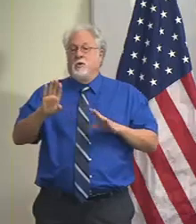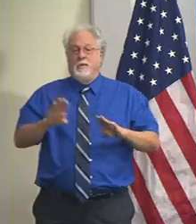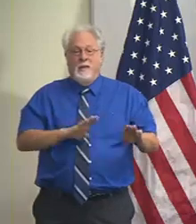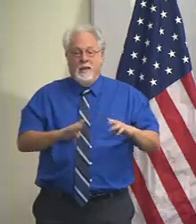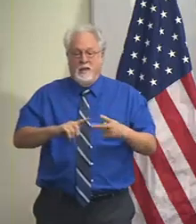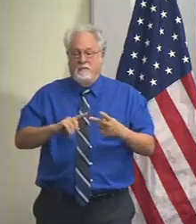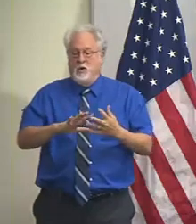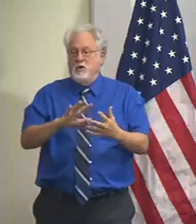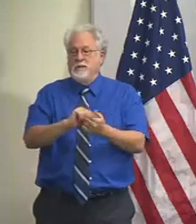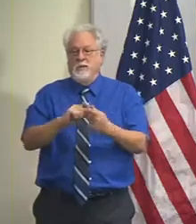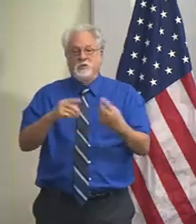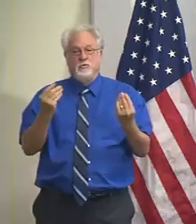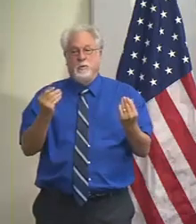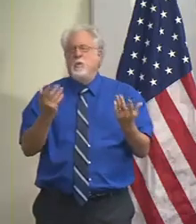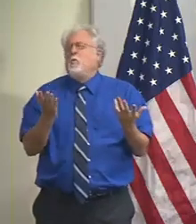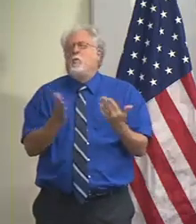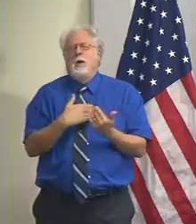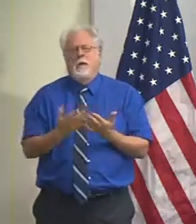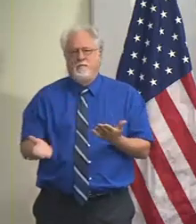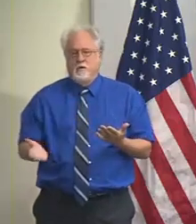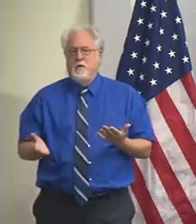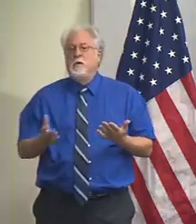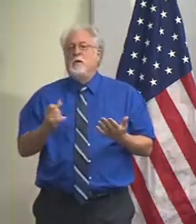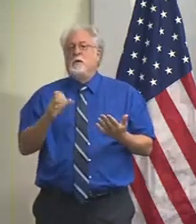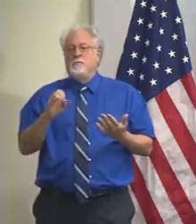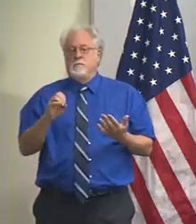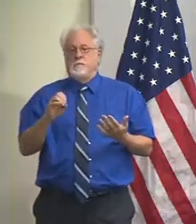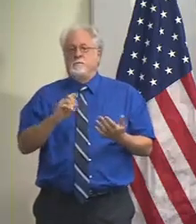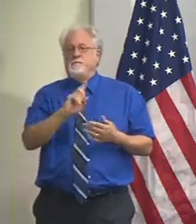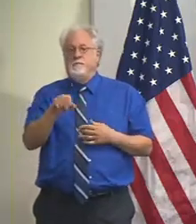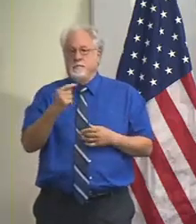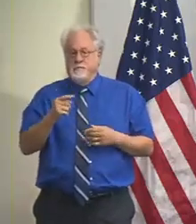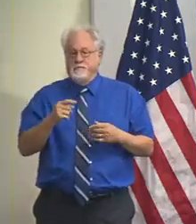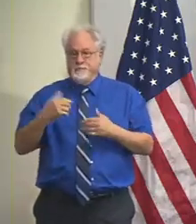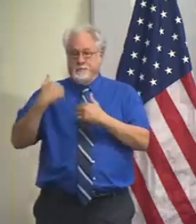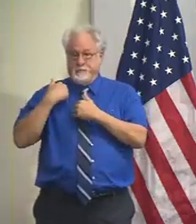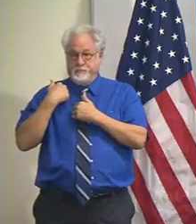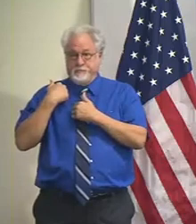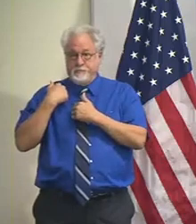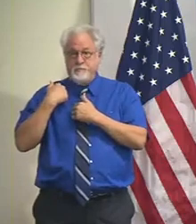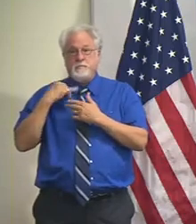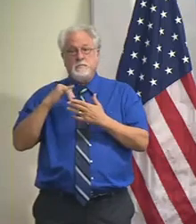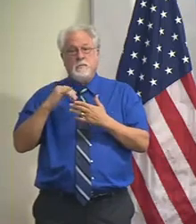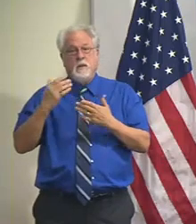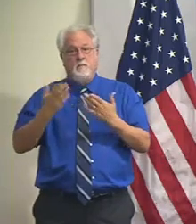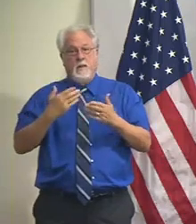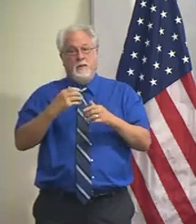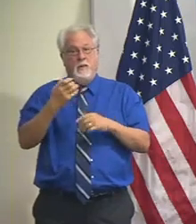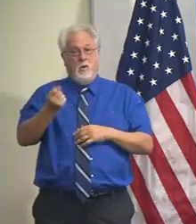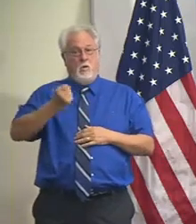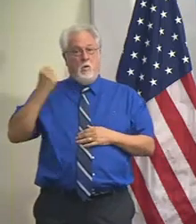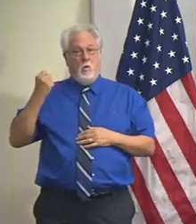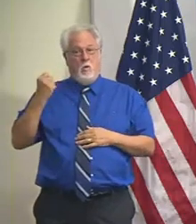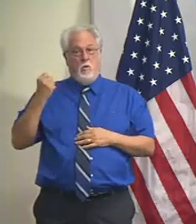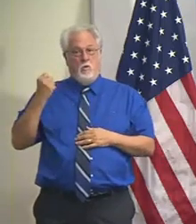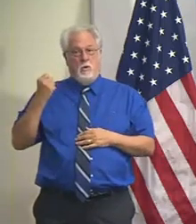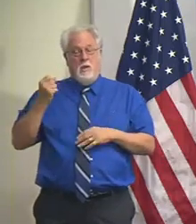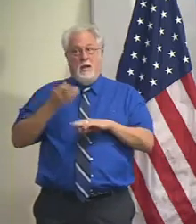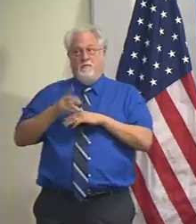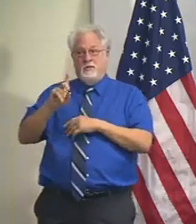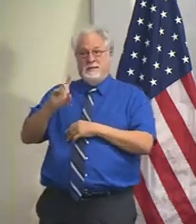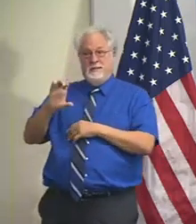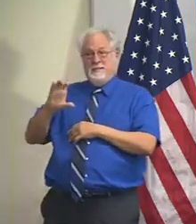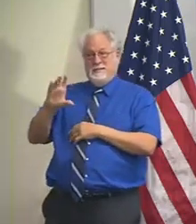damage to the property or whatever. So the only obligation that may be held in abeyance pursuant to the